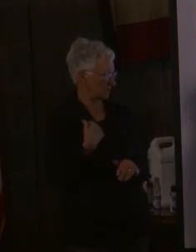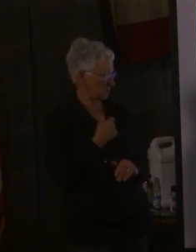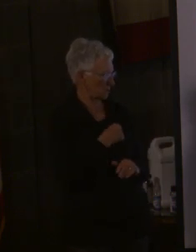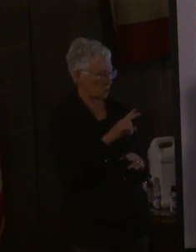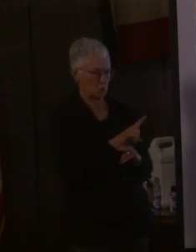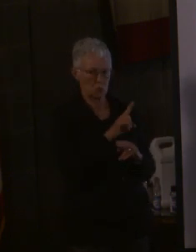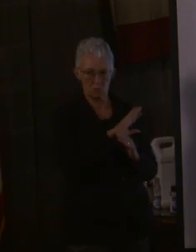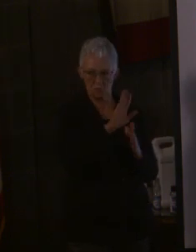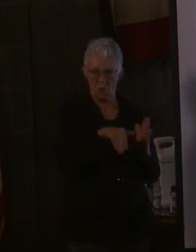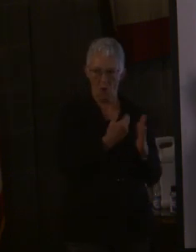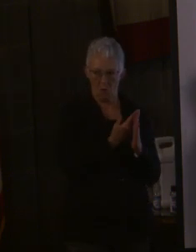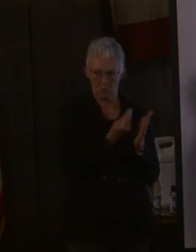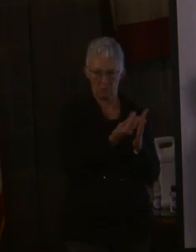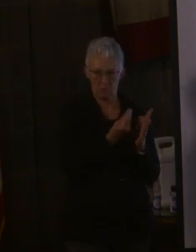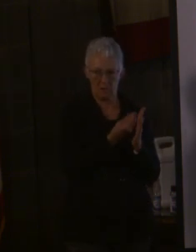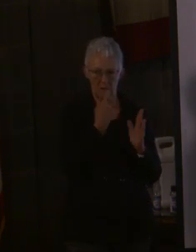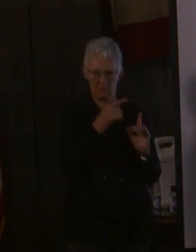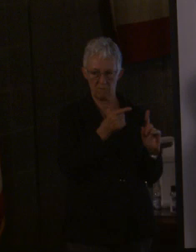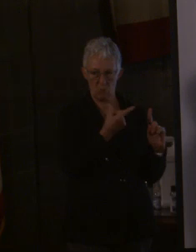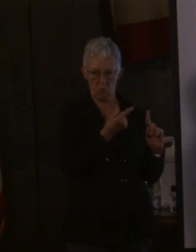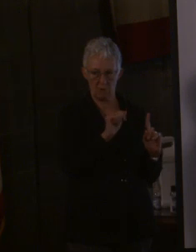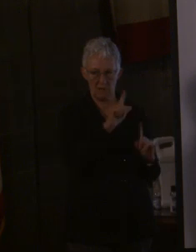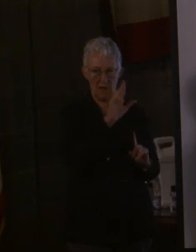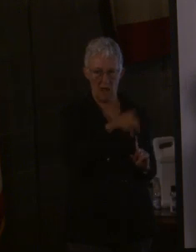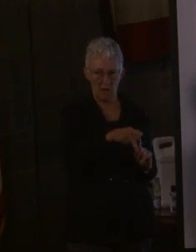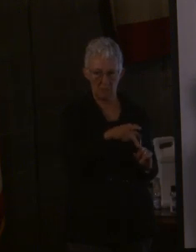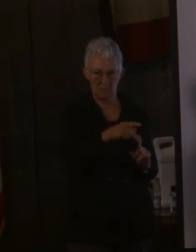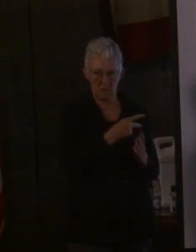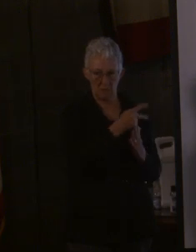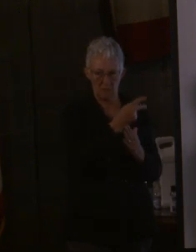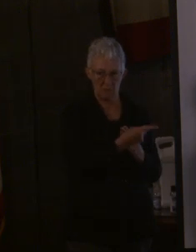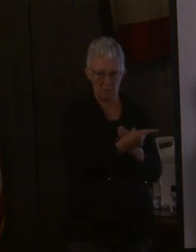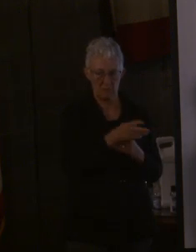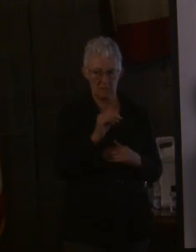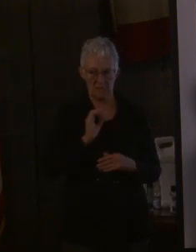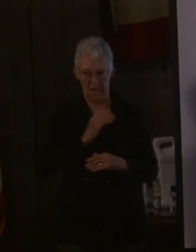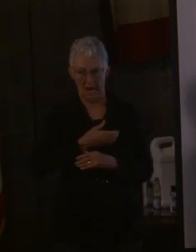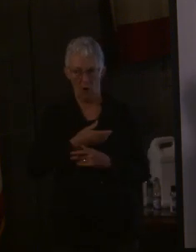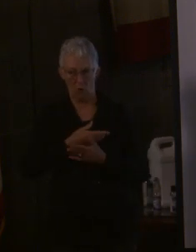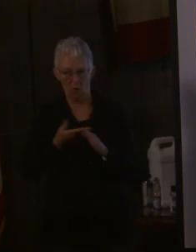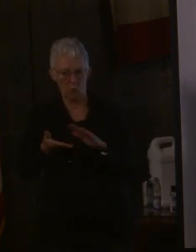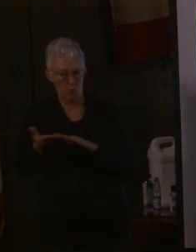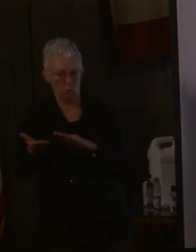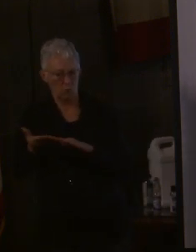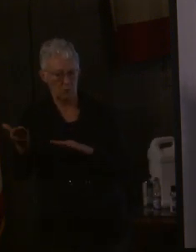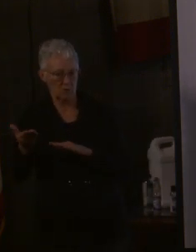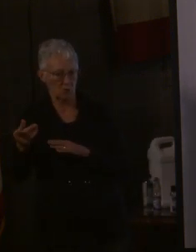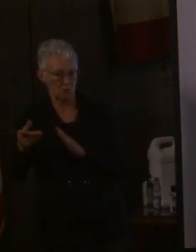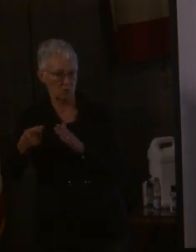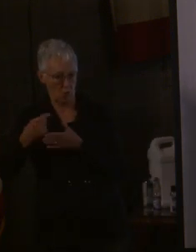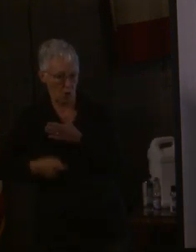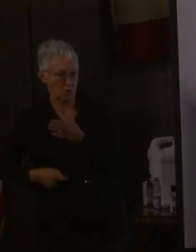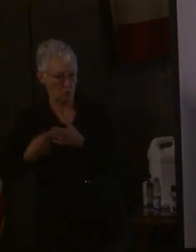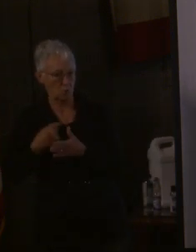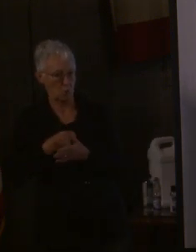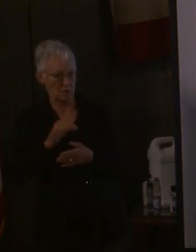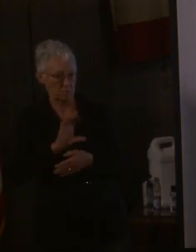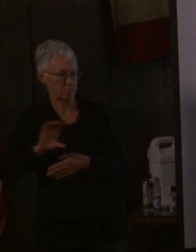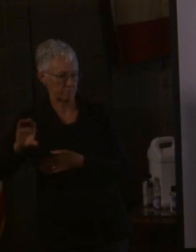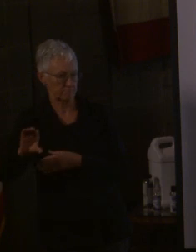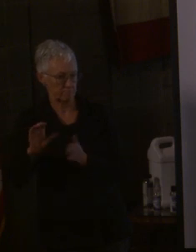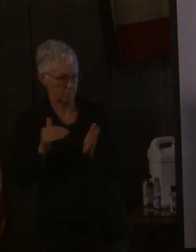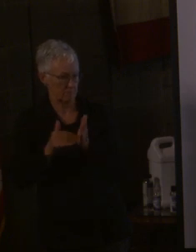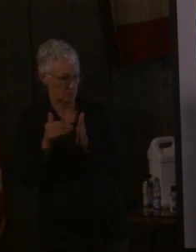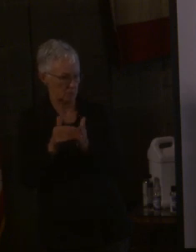for the Gallup program. And then of our administrative costs we set aside, so far $1 million have been used. So what that means is we've got